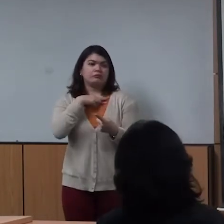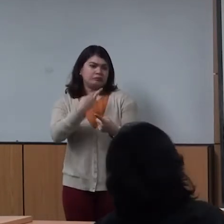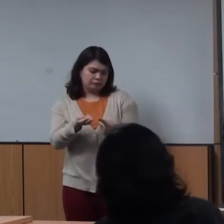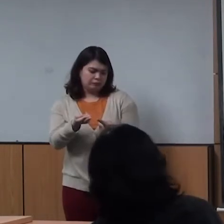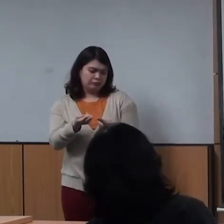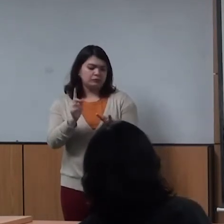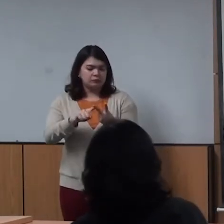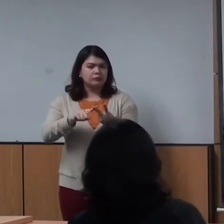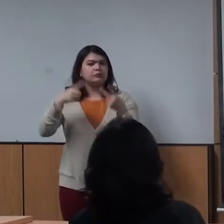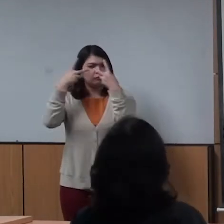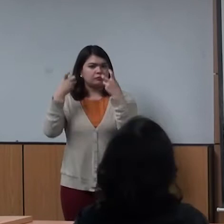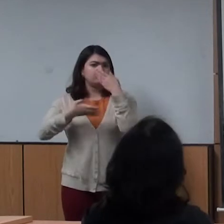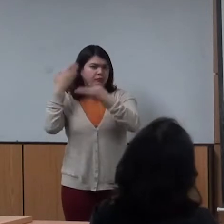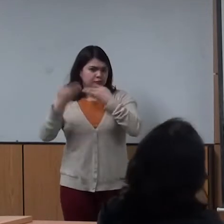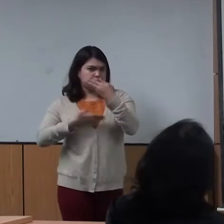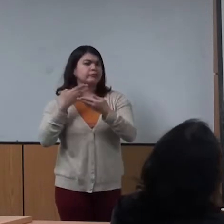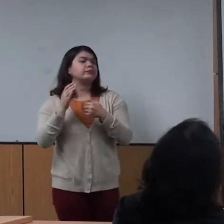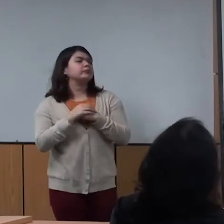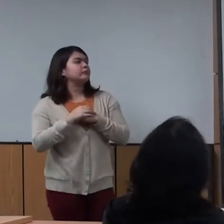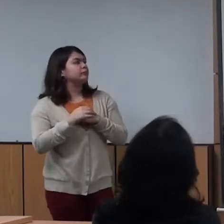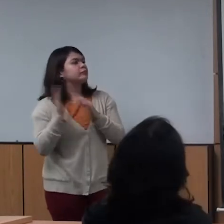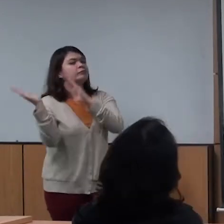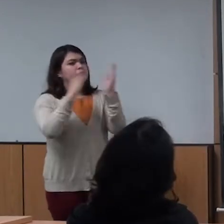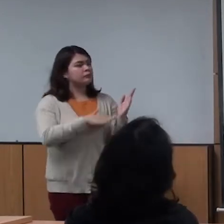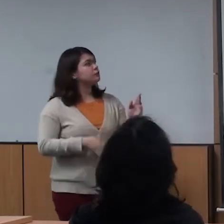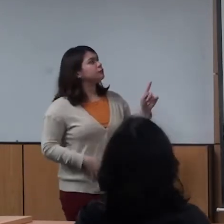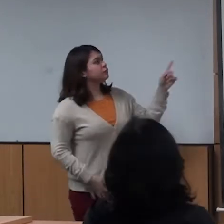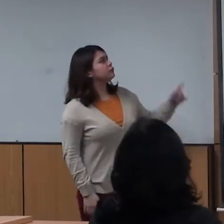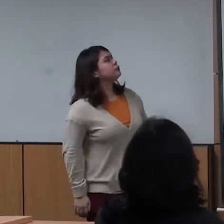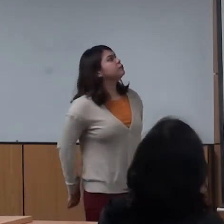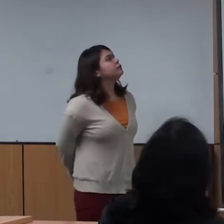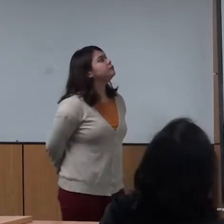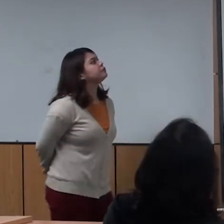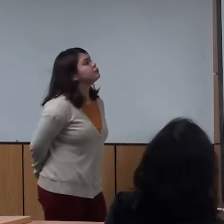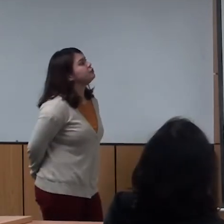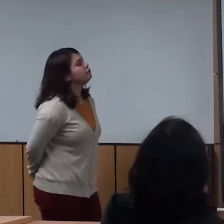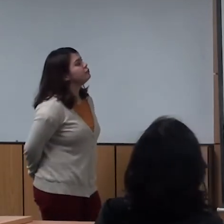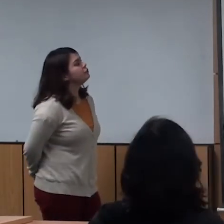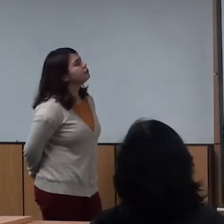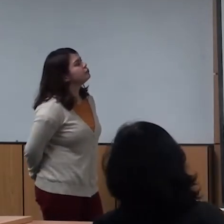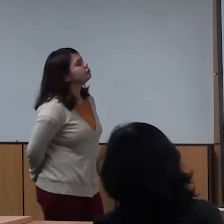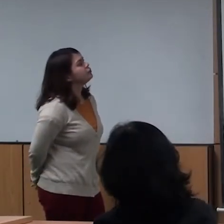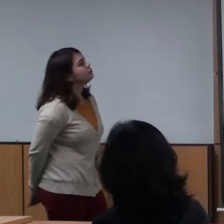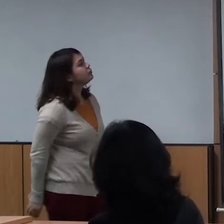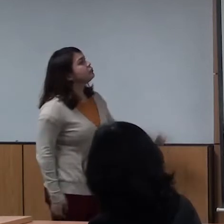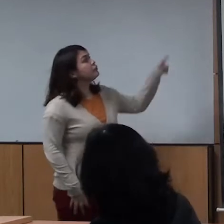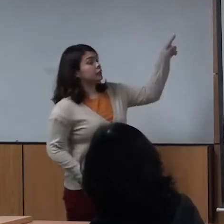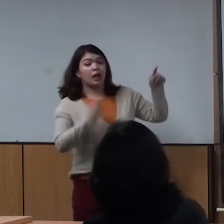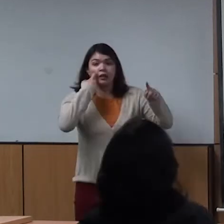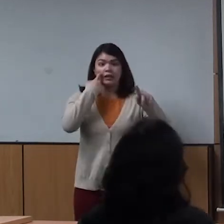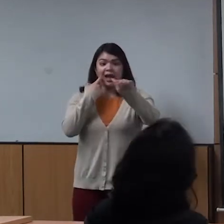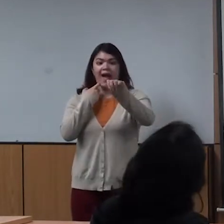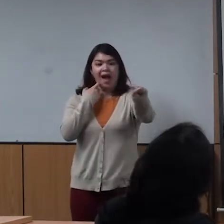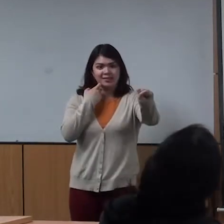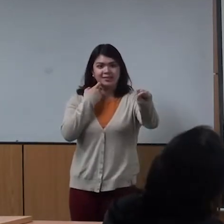awareness. Next is assessment for learning. So a while ago we discussed assessment as learning.